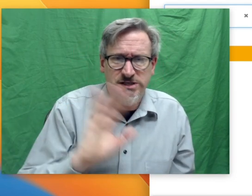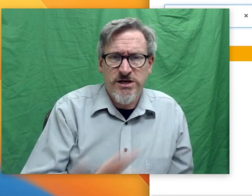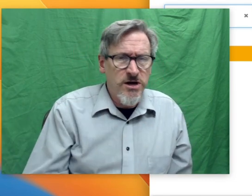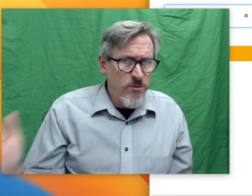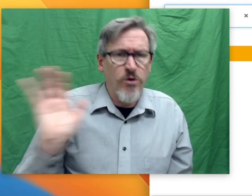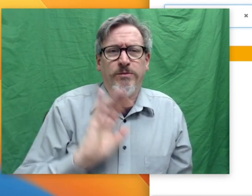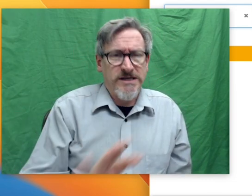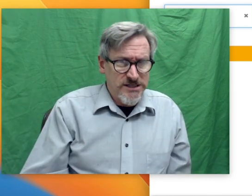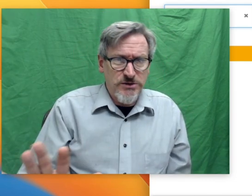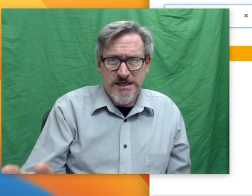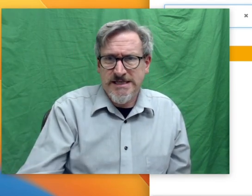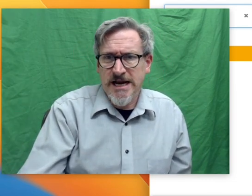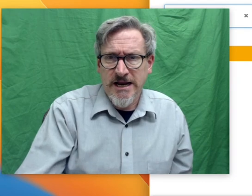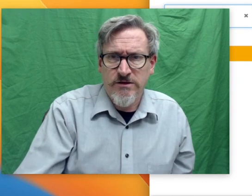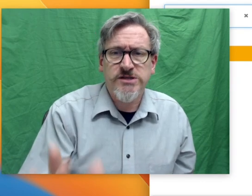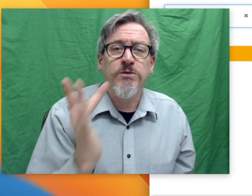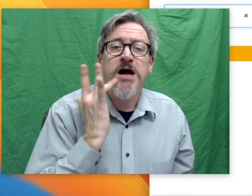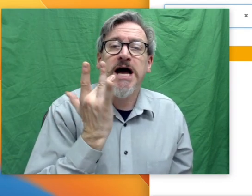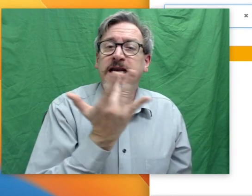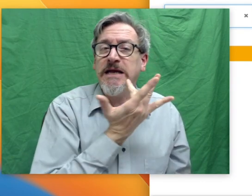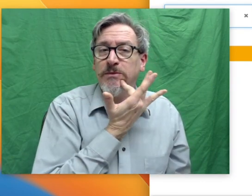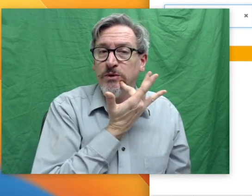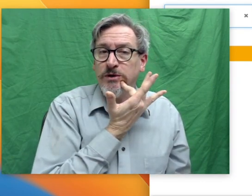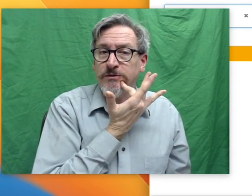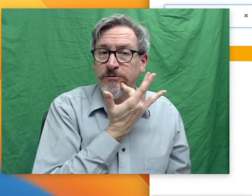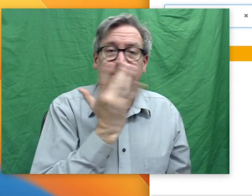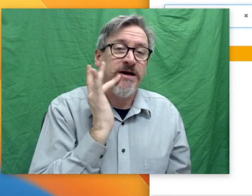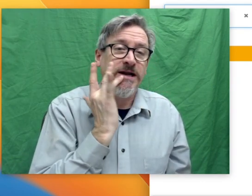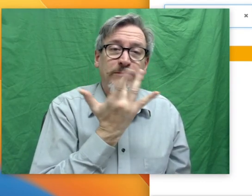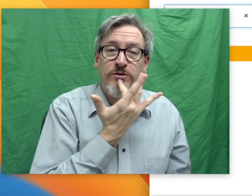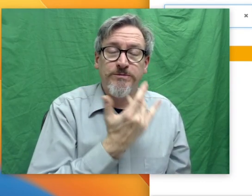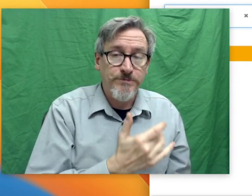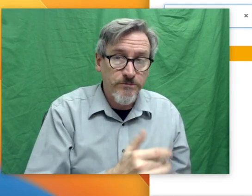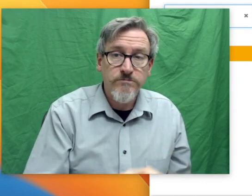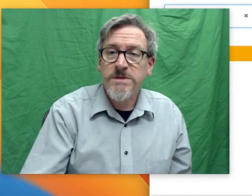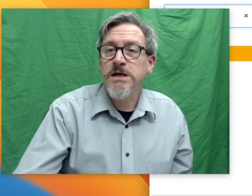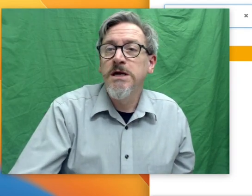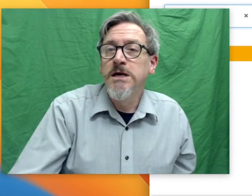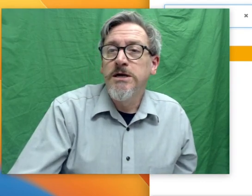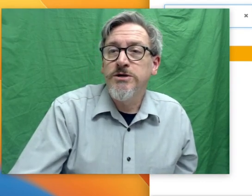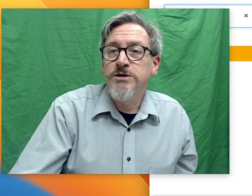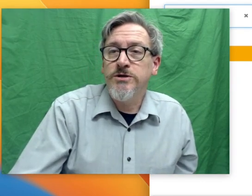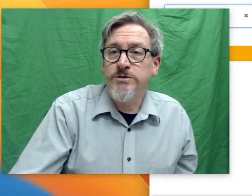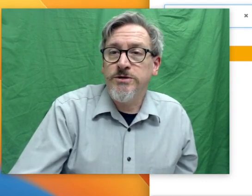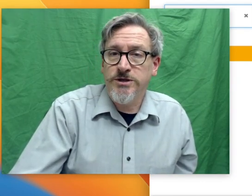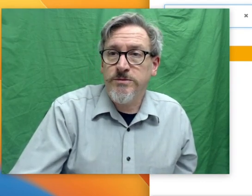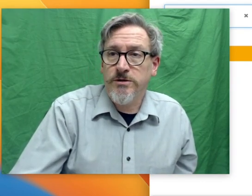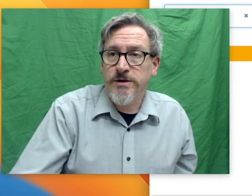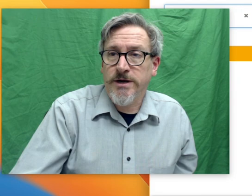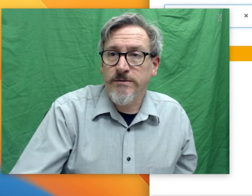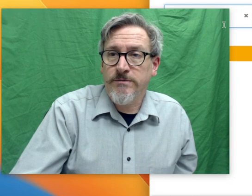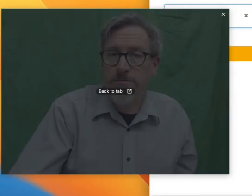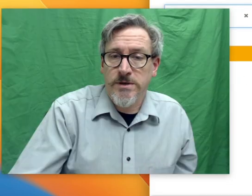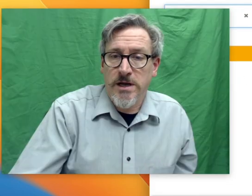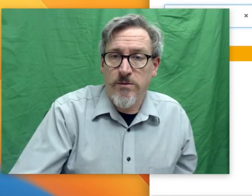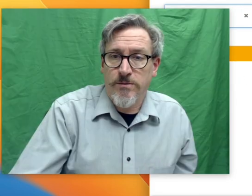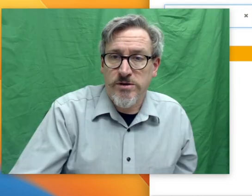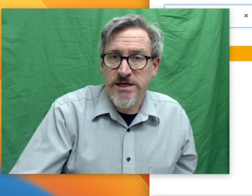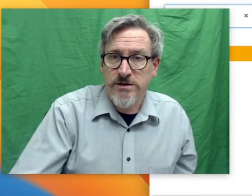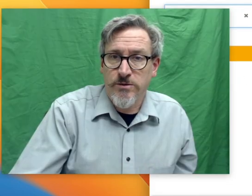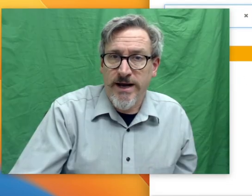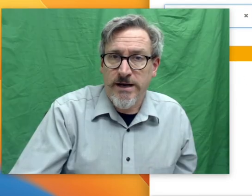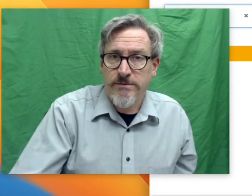It's more places do this than any other. So honeymoon, right? Honeymoon, do. All right. I'll